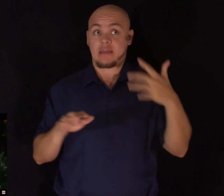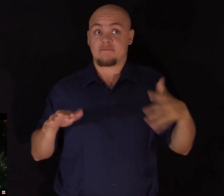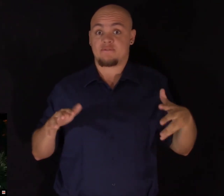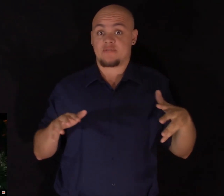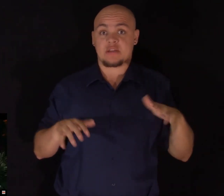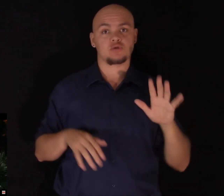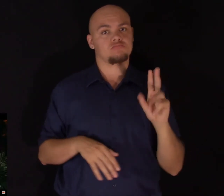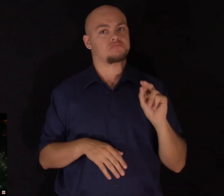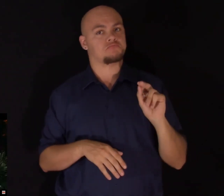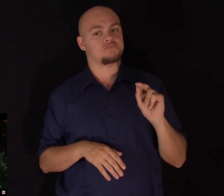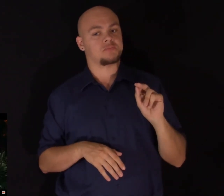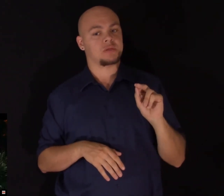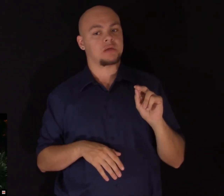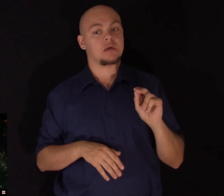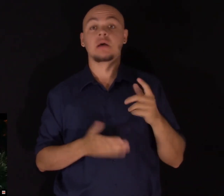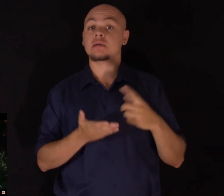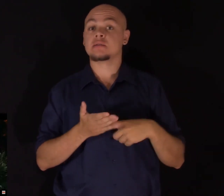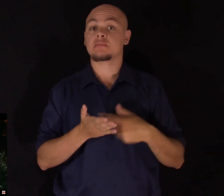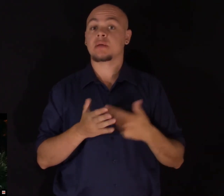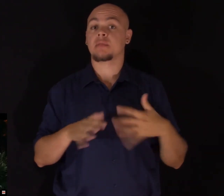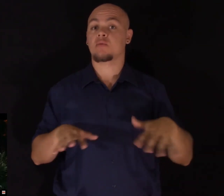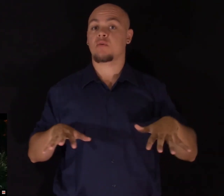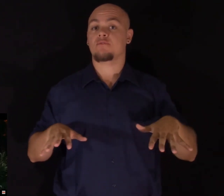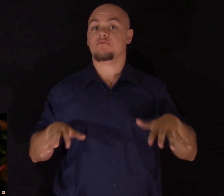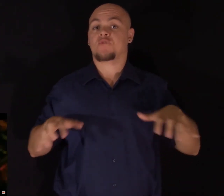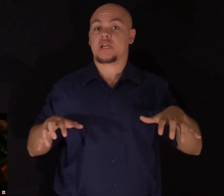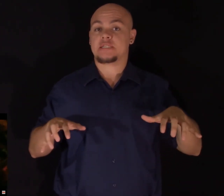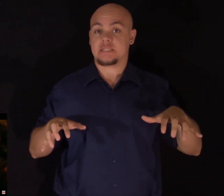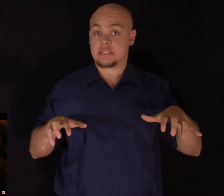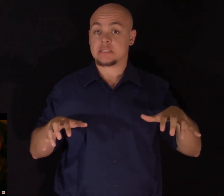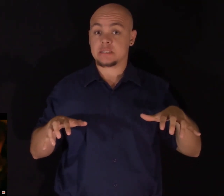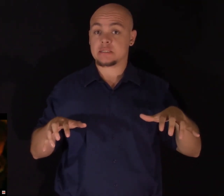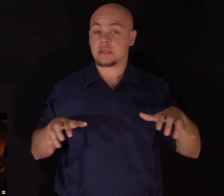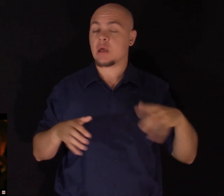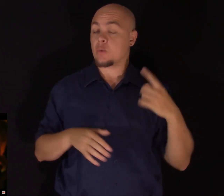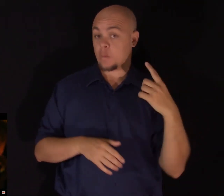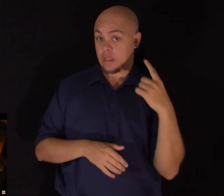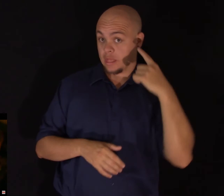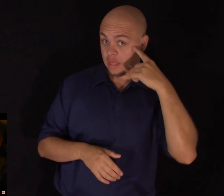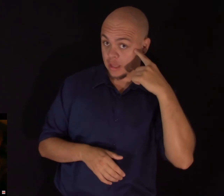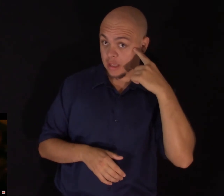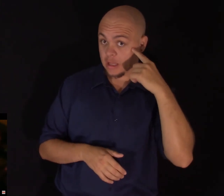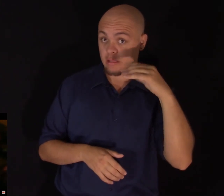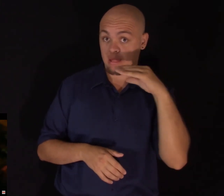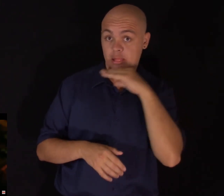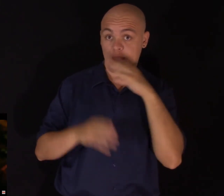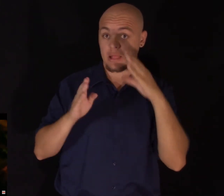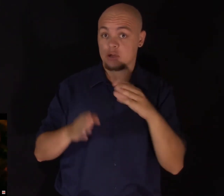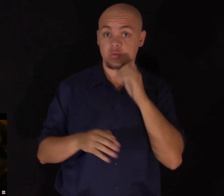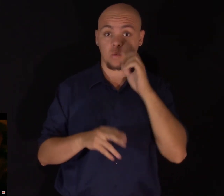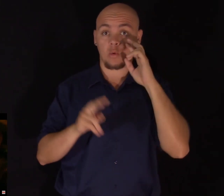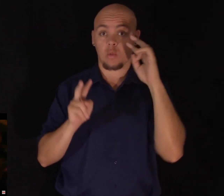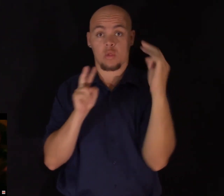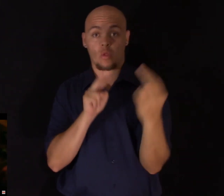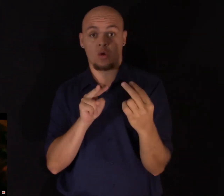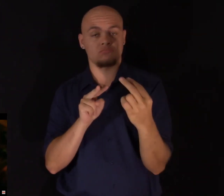Well, guess what? They're known to freeze their upper bodies when they're lying. We think liars won't look in the eyes. Well, guess what? They look you in the eyes a